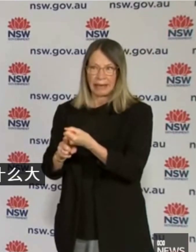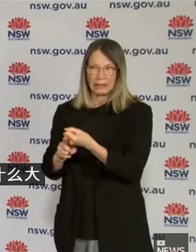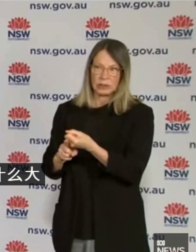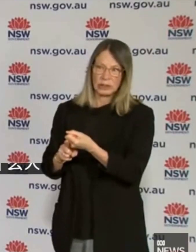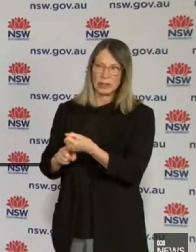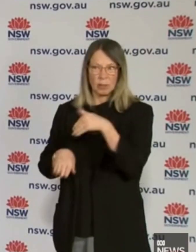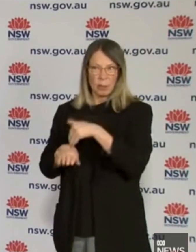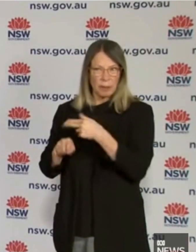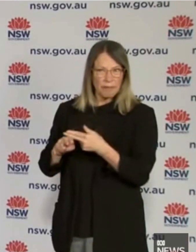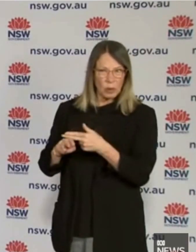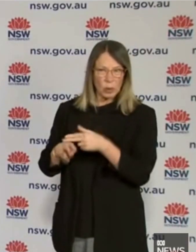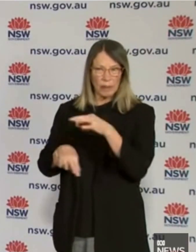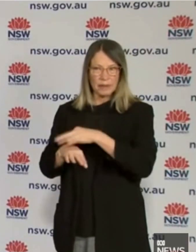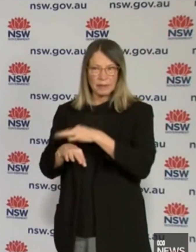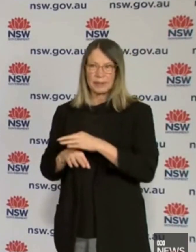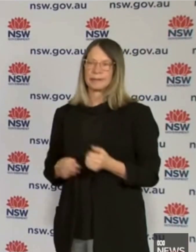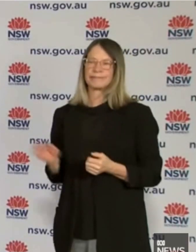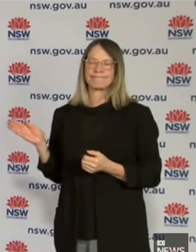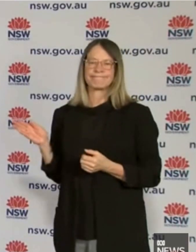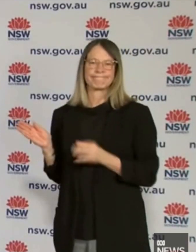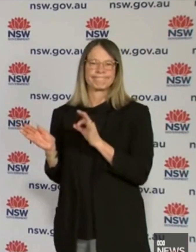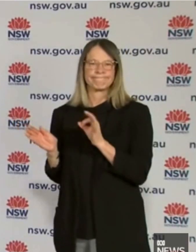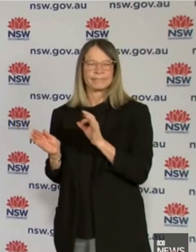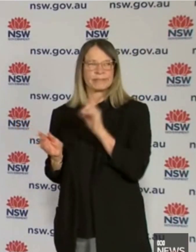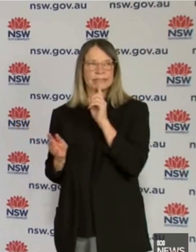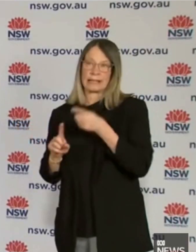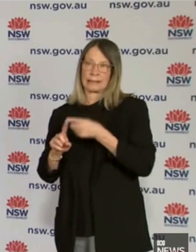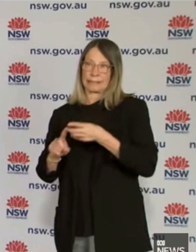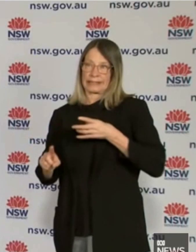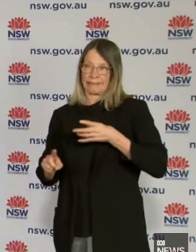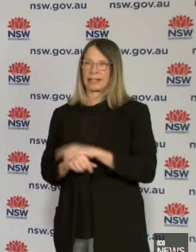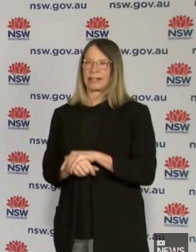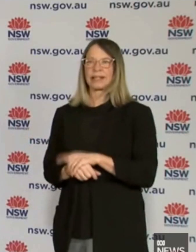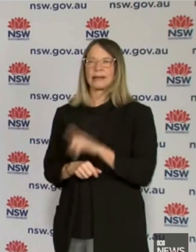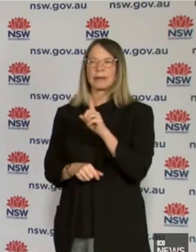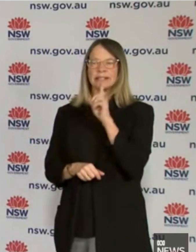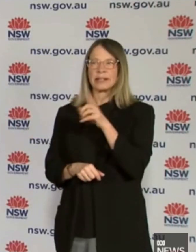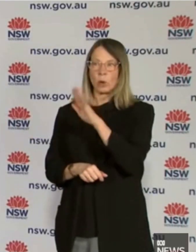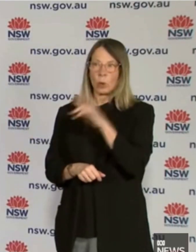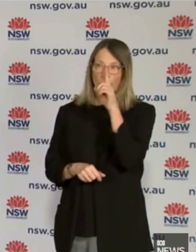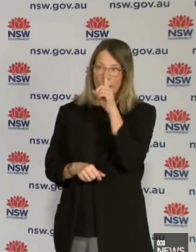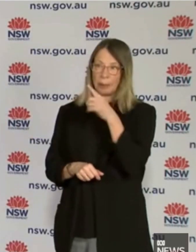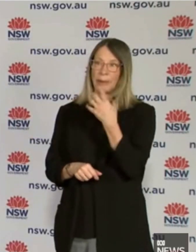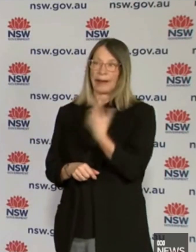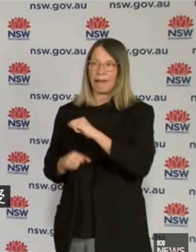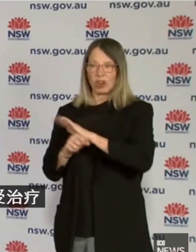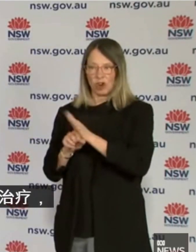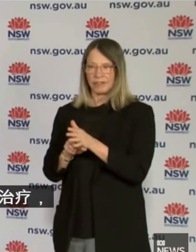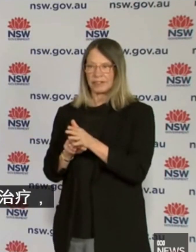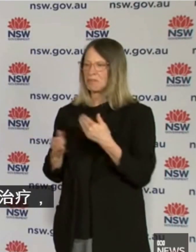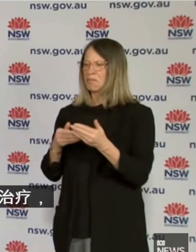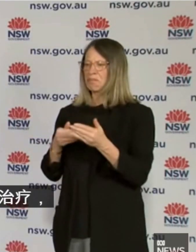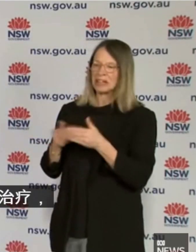that each of the patients who had been or tested positive are actually being managed in the hospital in the normal